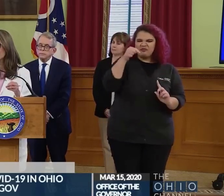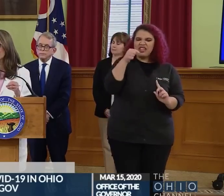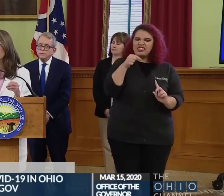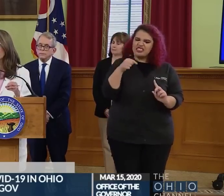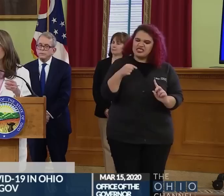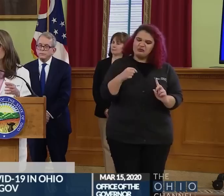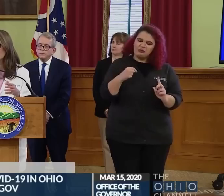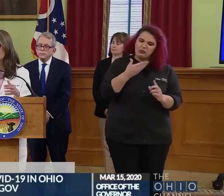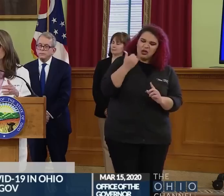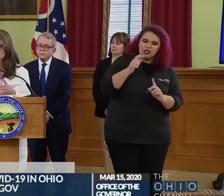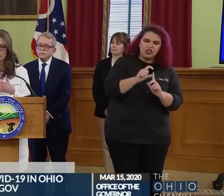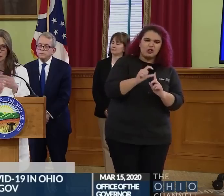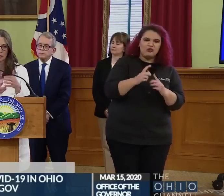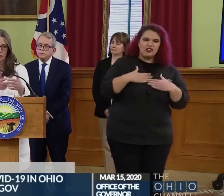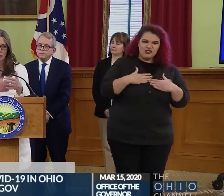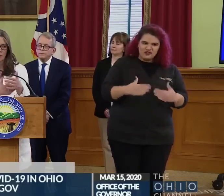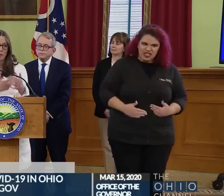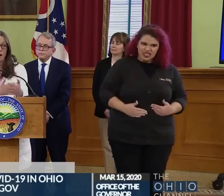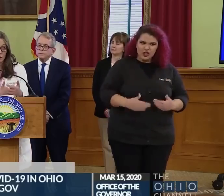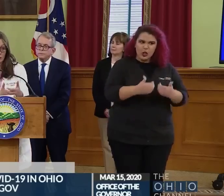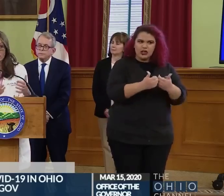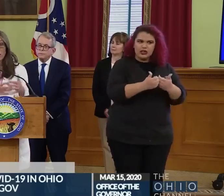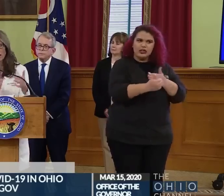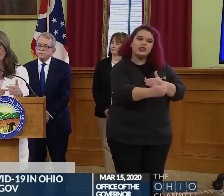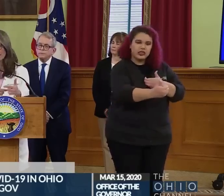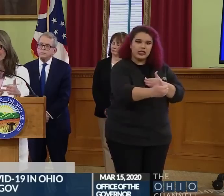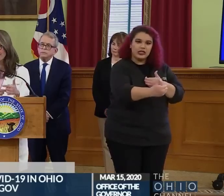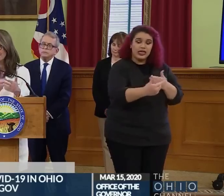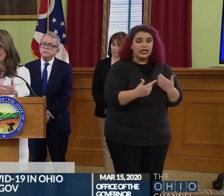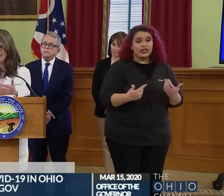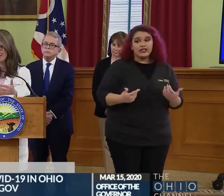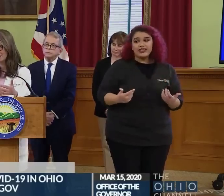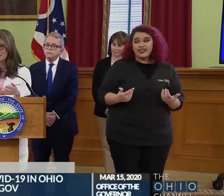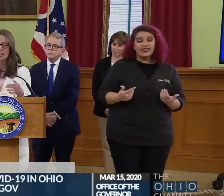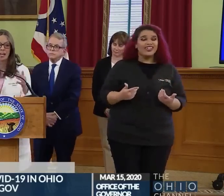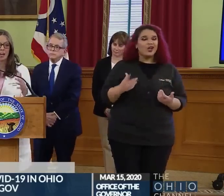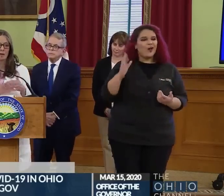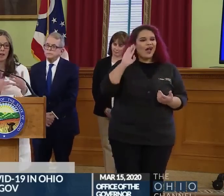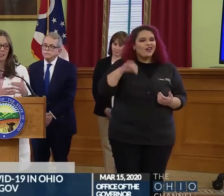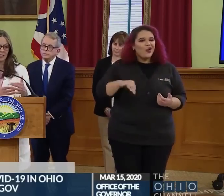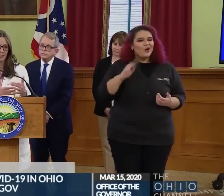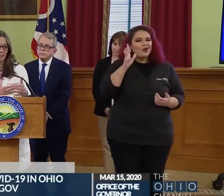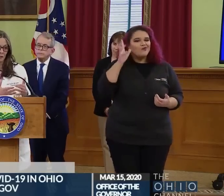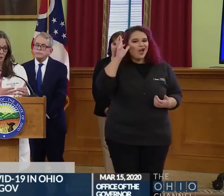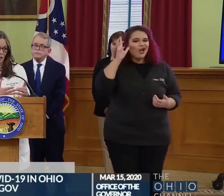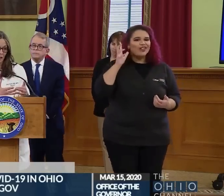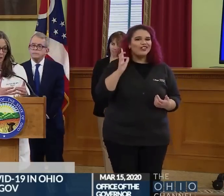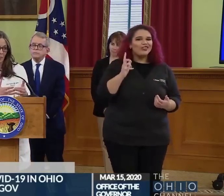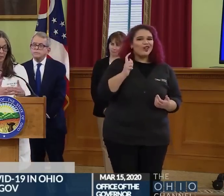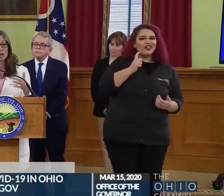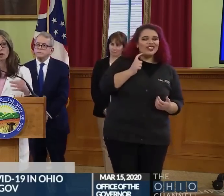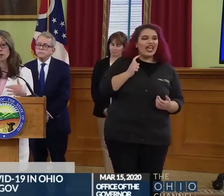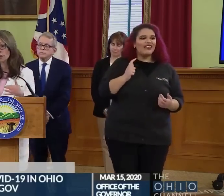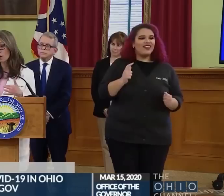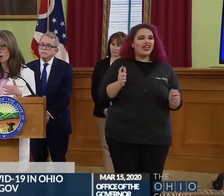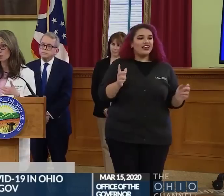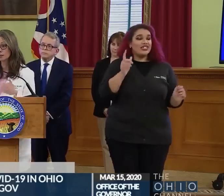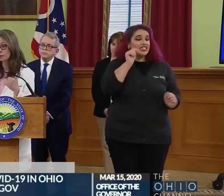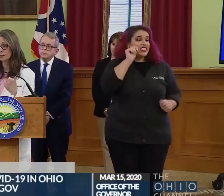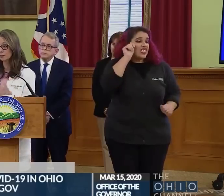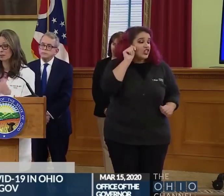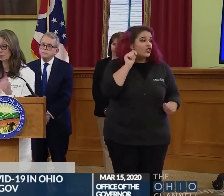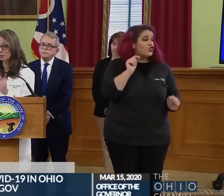and teenagers, I've had many parents say, they're all hanging right now. They're hanging in a different way. They're not going to the mall,